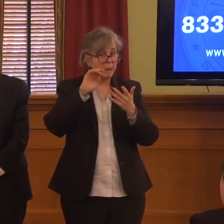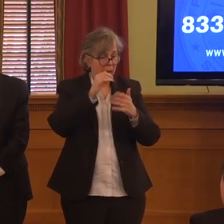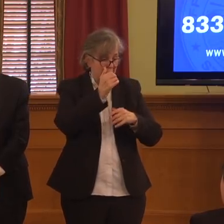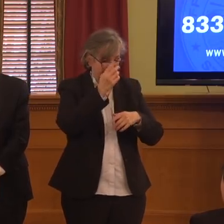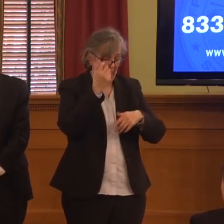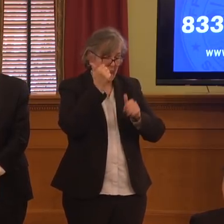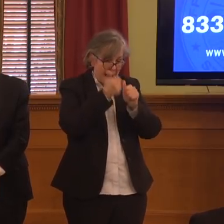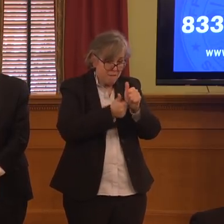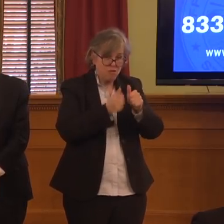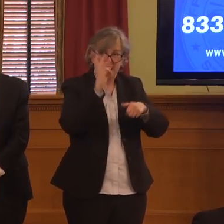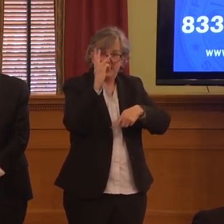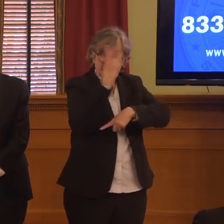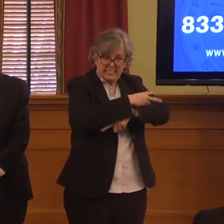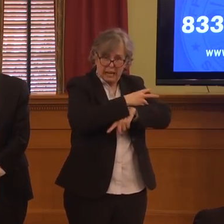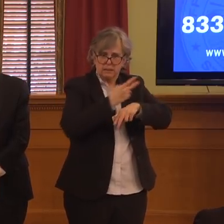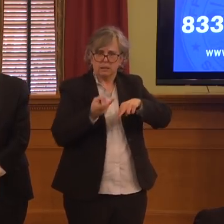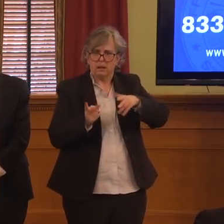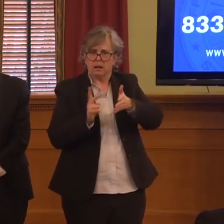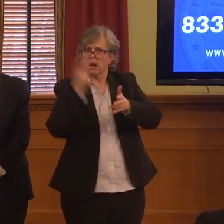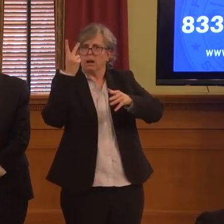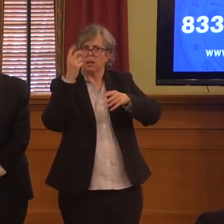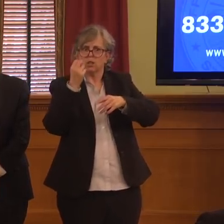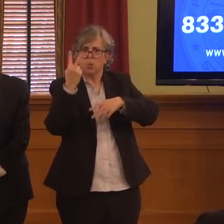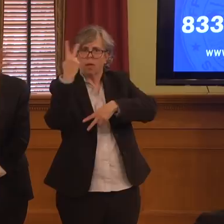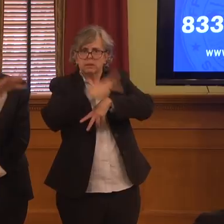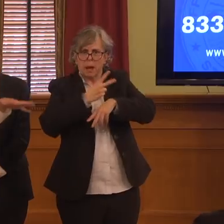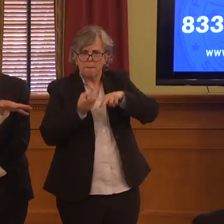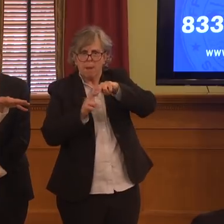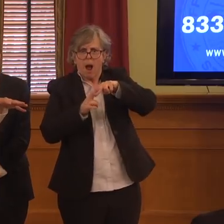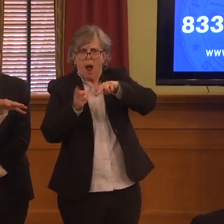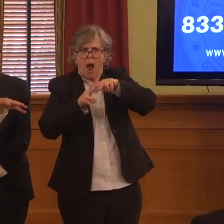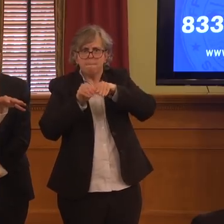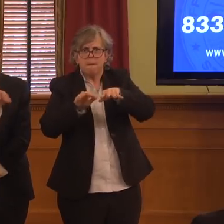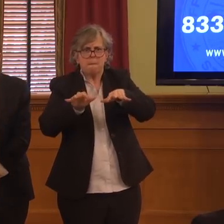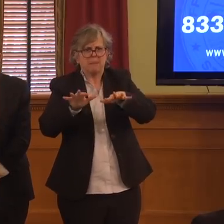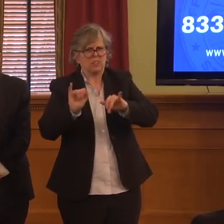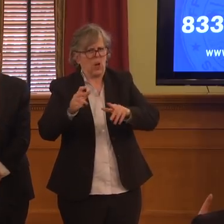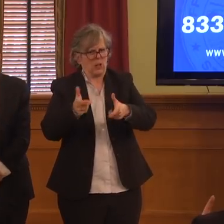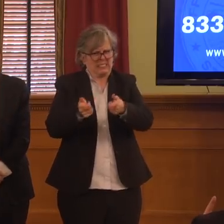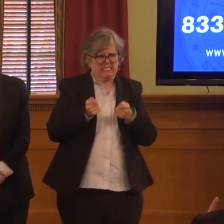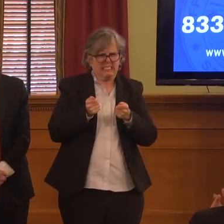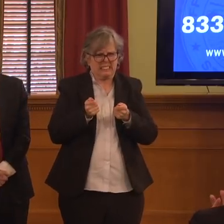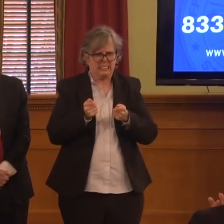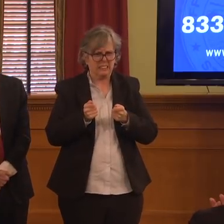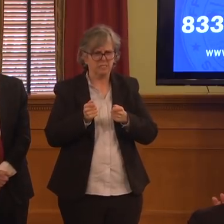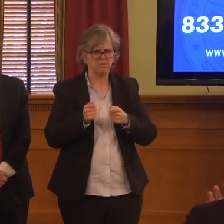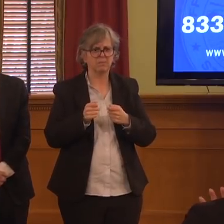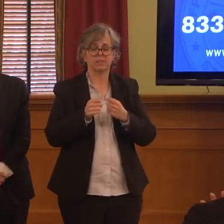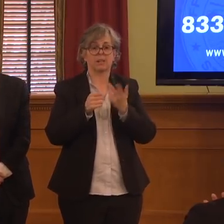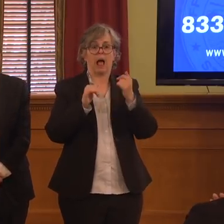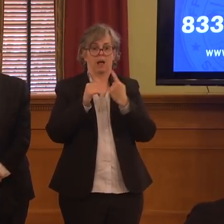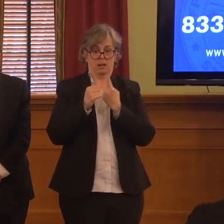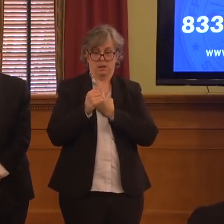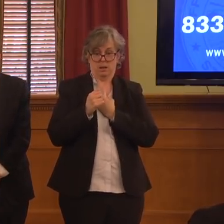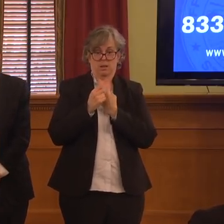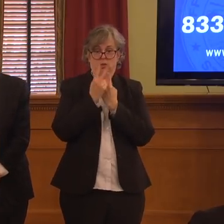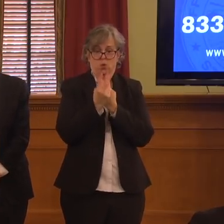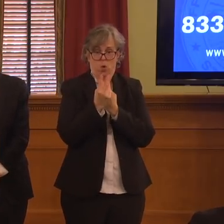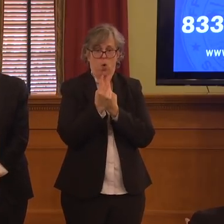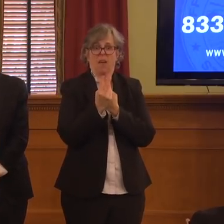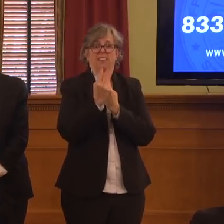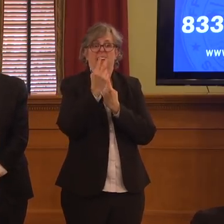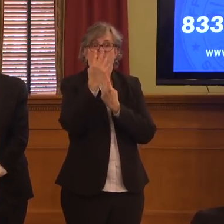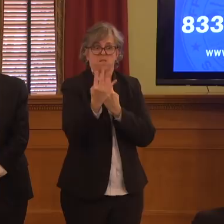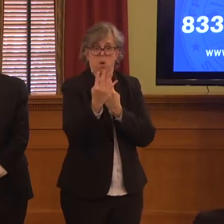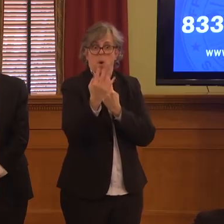me not spreading it to 2 to 3 other people, and those 2 to 3 other people going out, that is how we can slow this down. It's